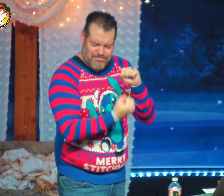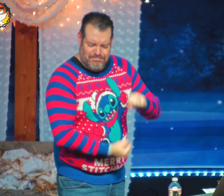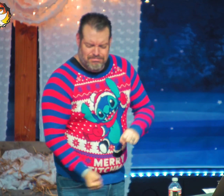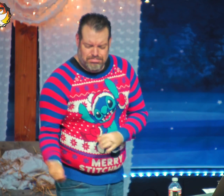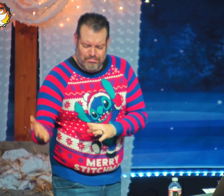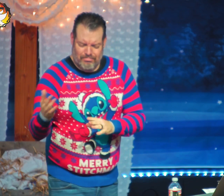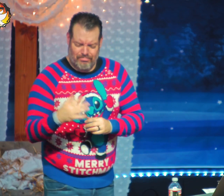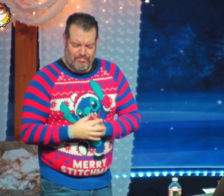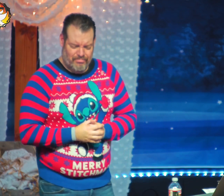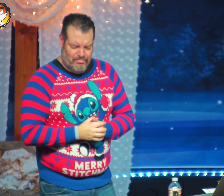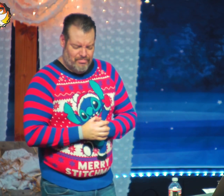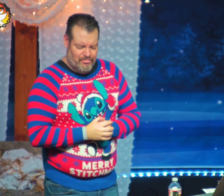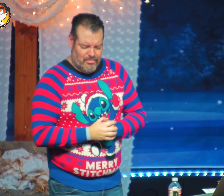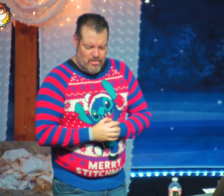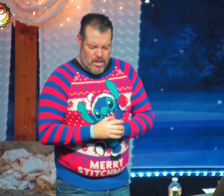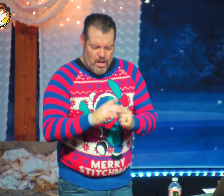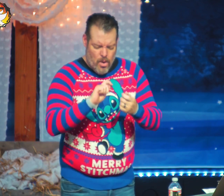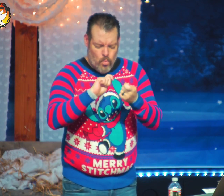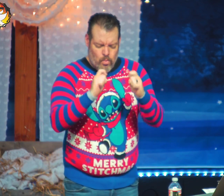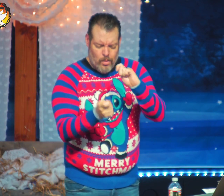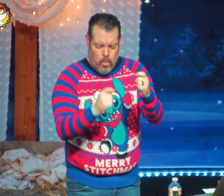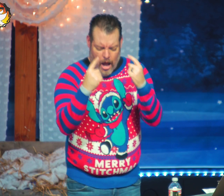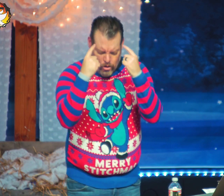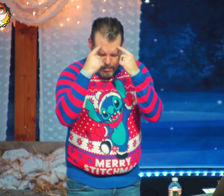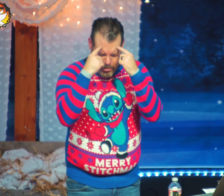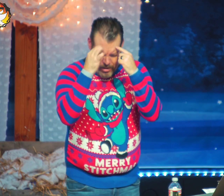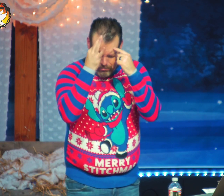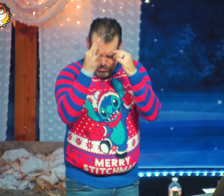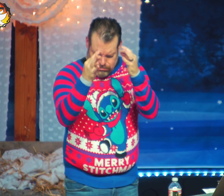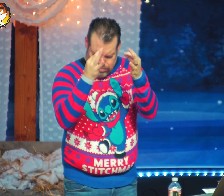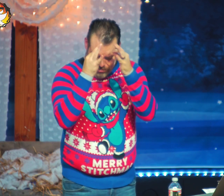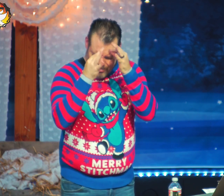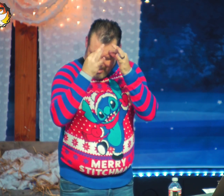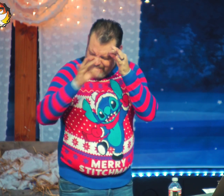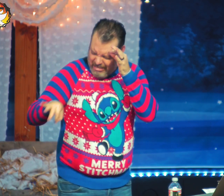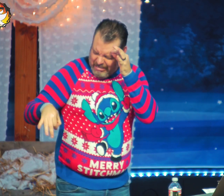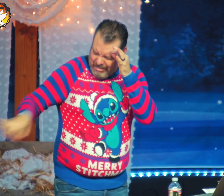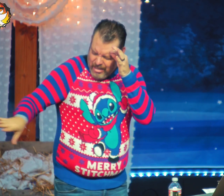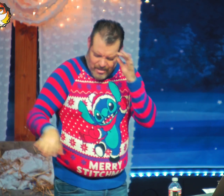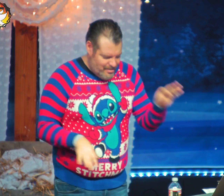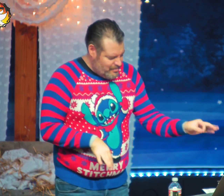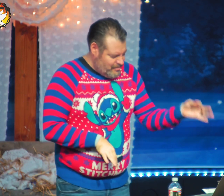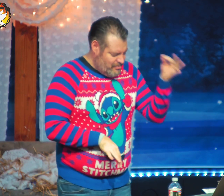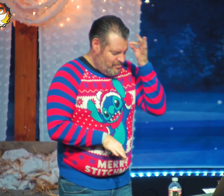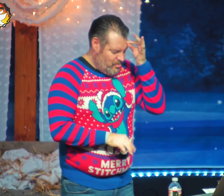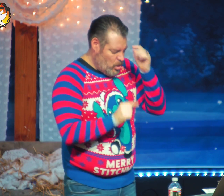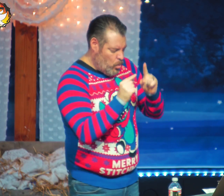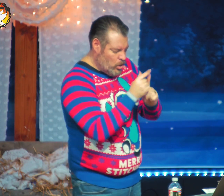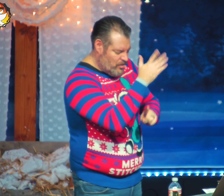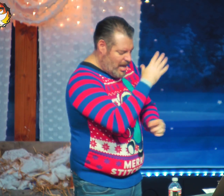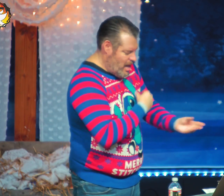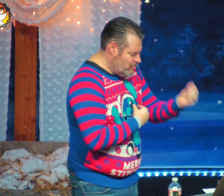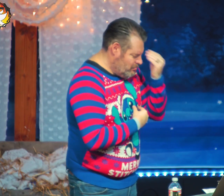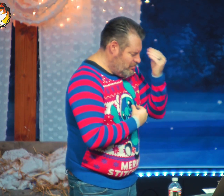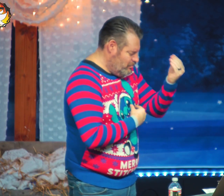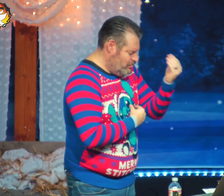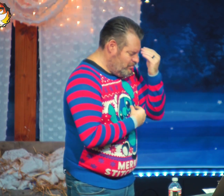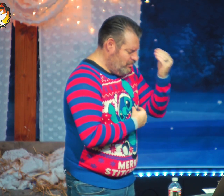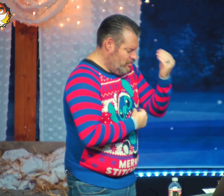and all these things going on around us. Help us with our ugly thoughts to be able to put them aside and give them to you